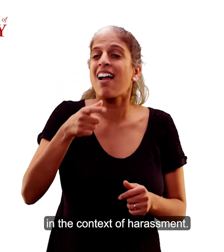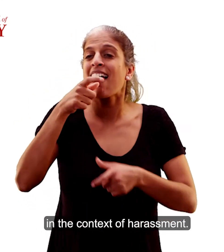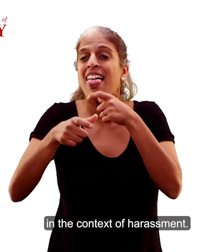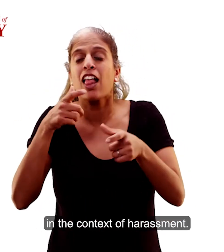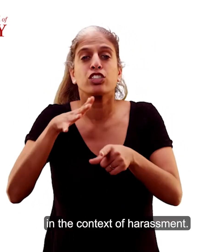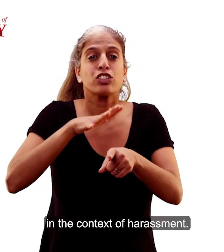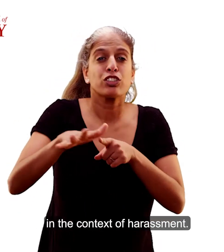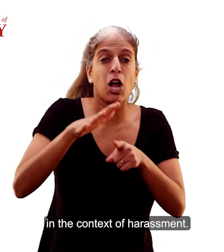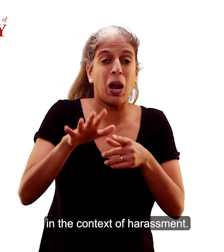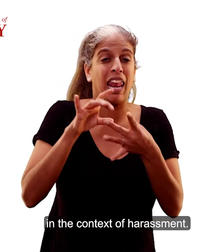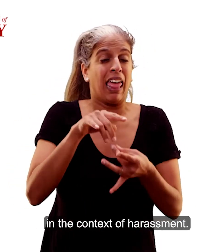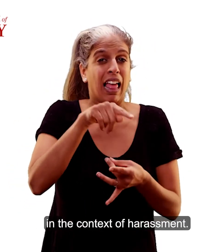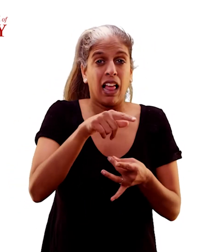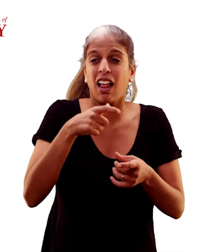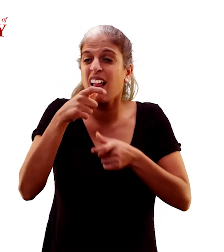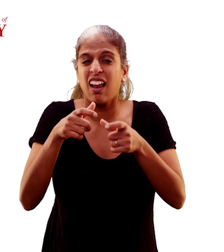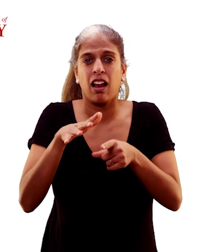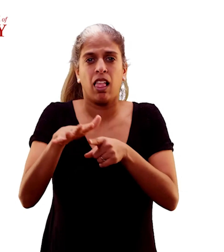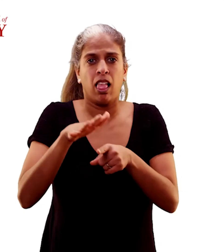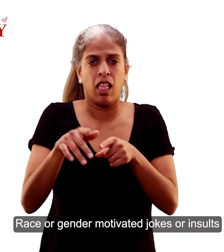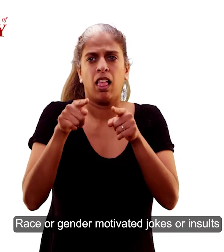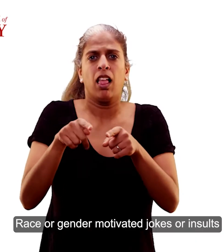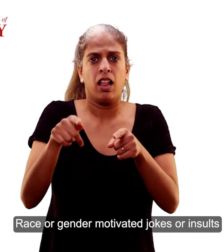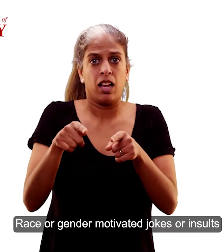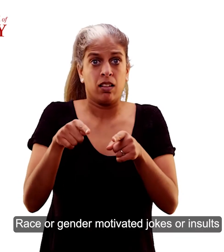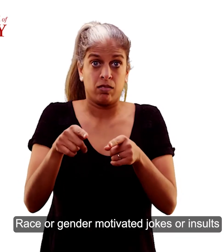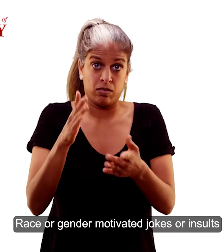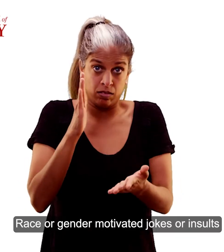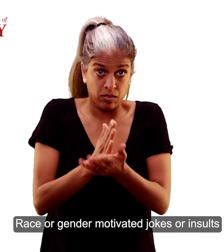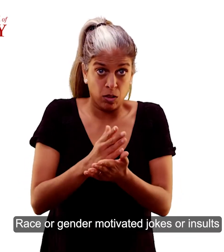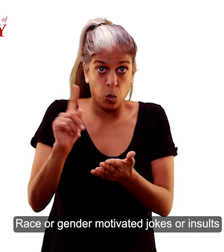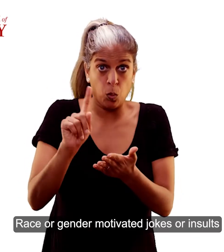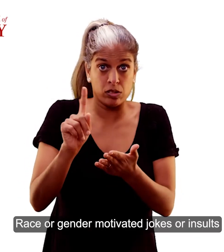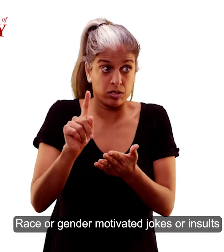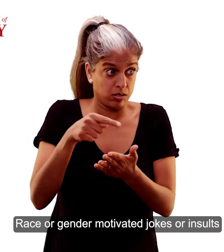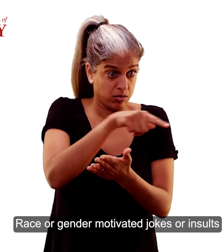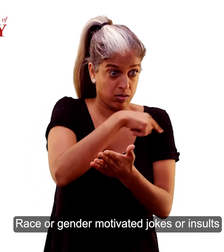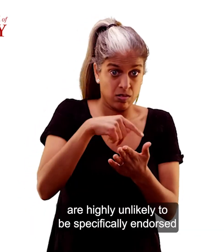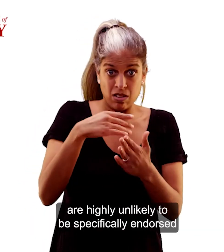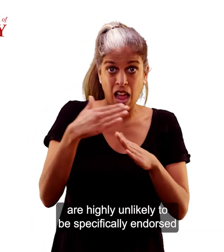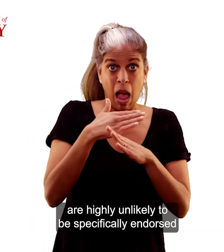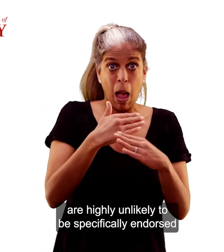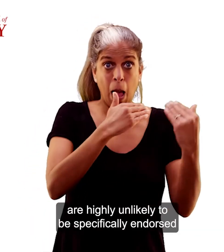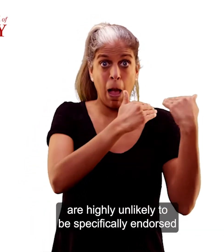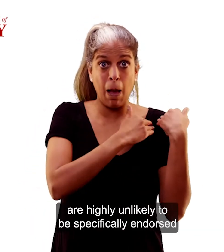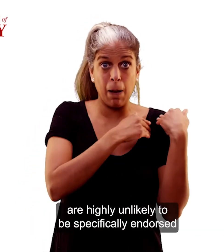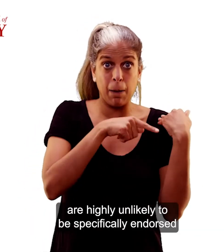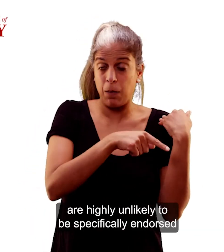in the context of harassment. Race or gender motivated jokes or insults are highly unlikely to